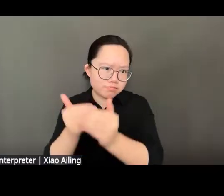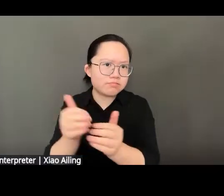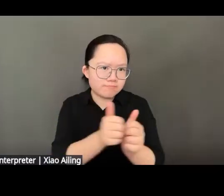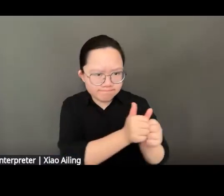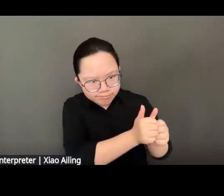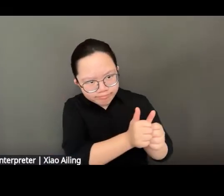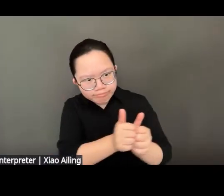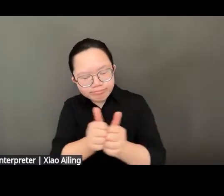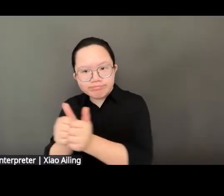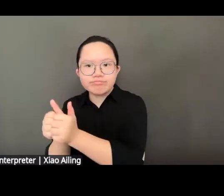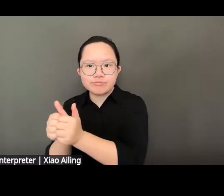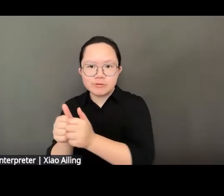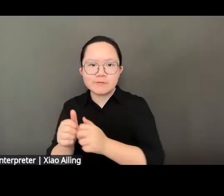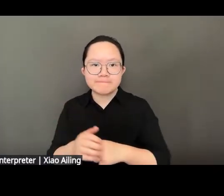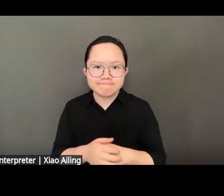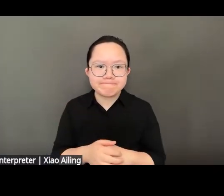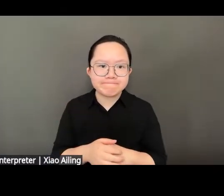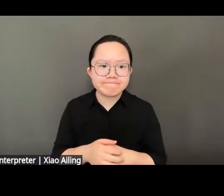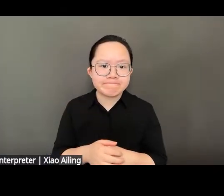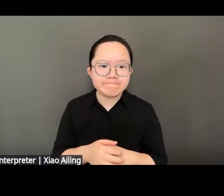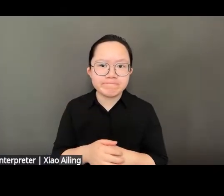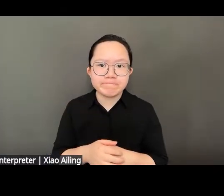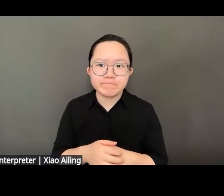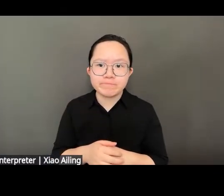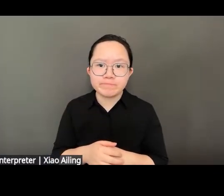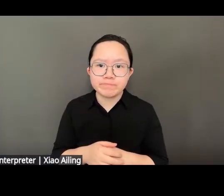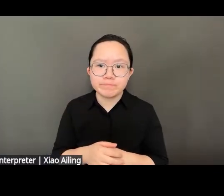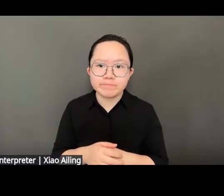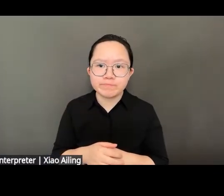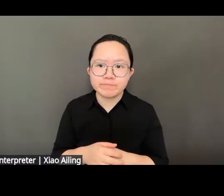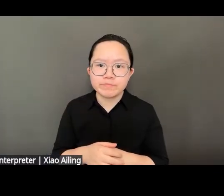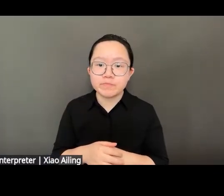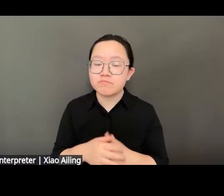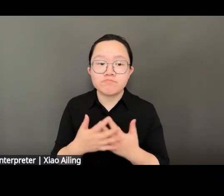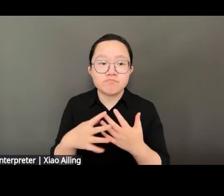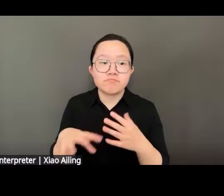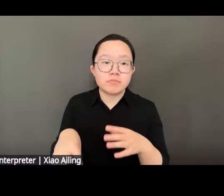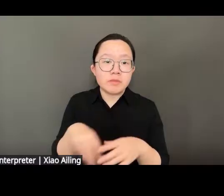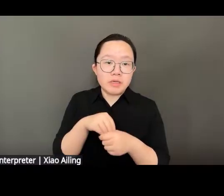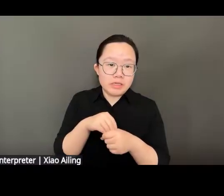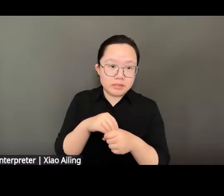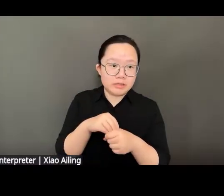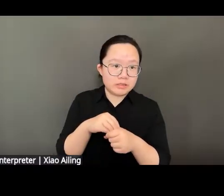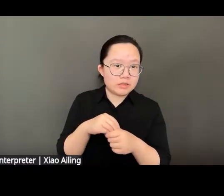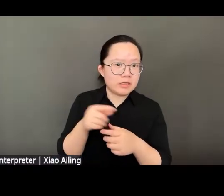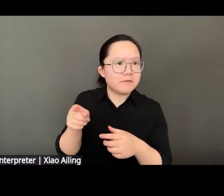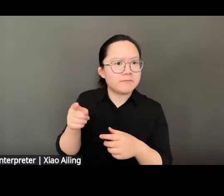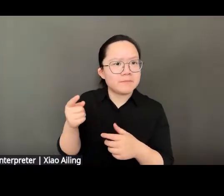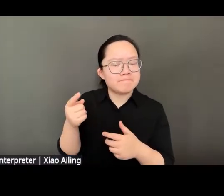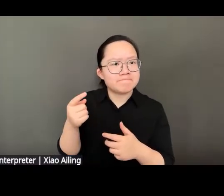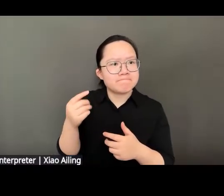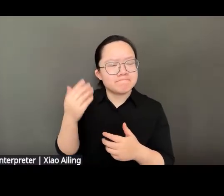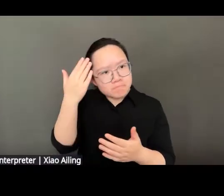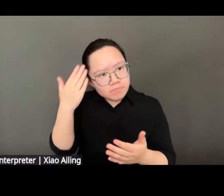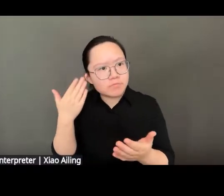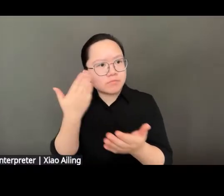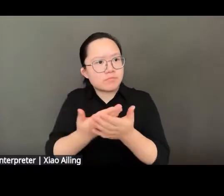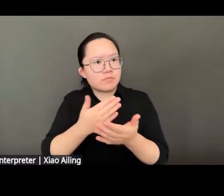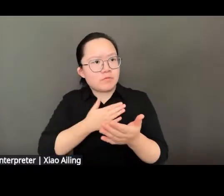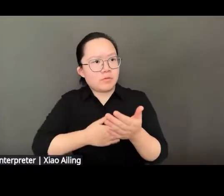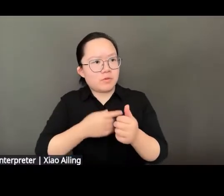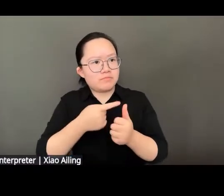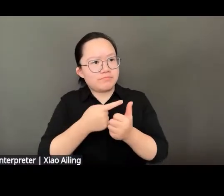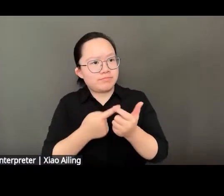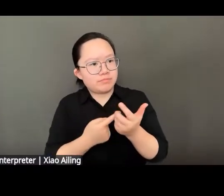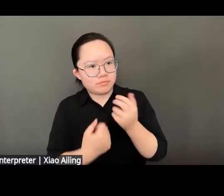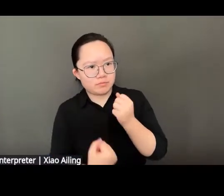the budgeting and provision of reasonable accommodation in order to ensure that there is participation and that power